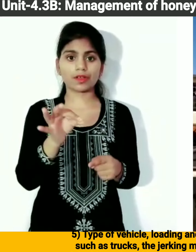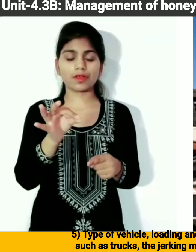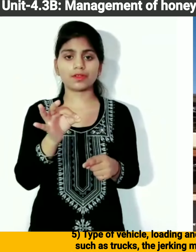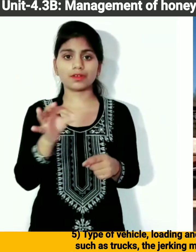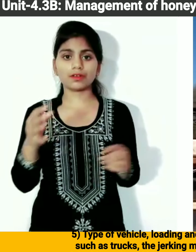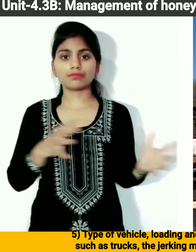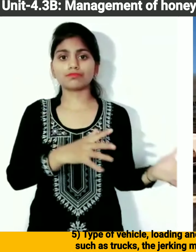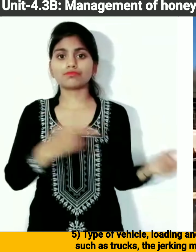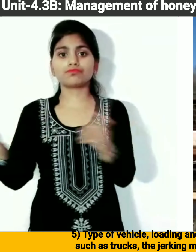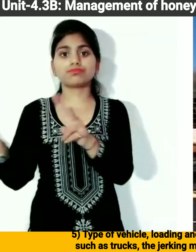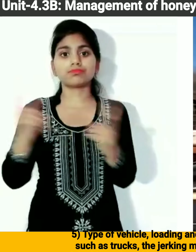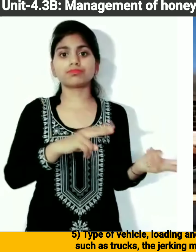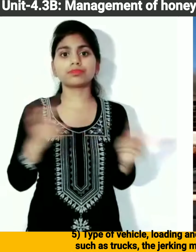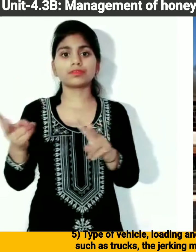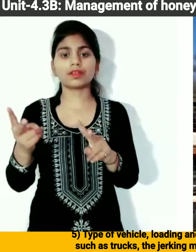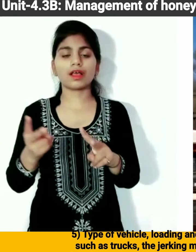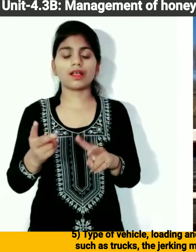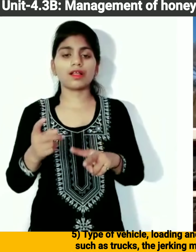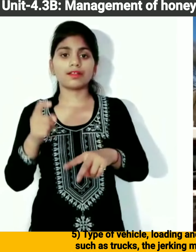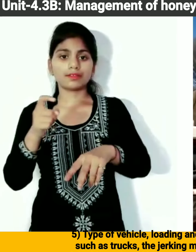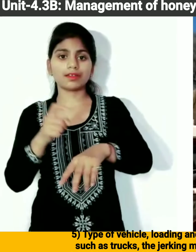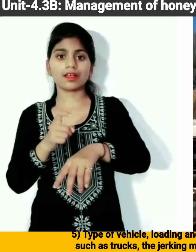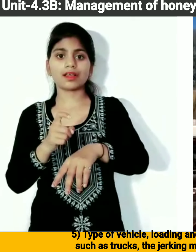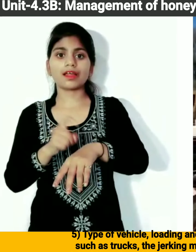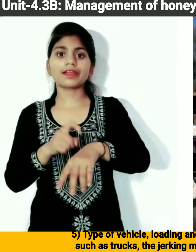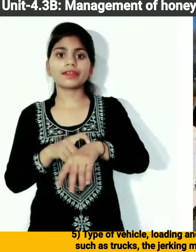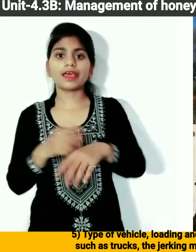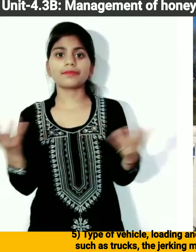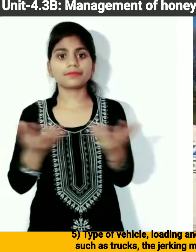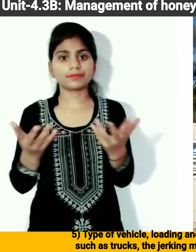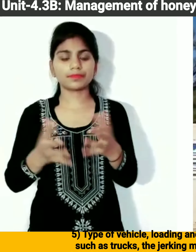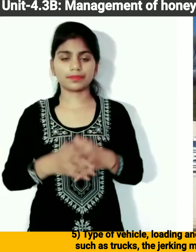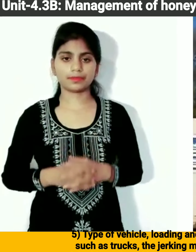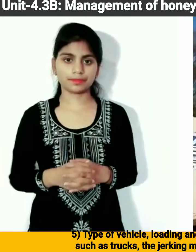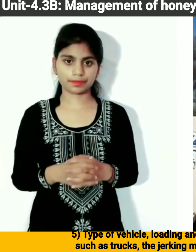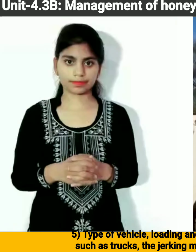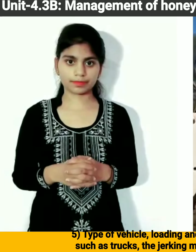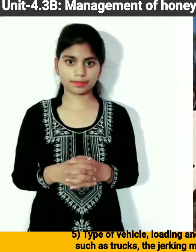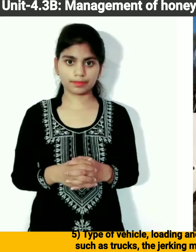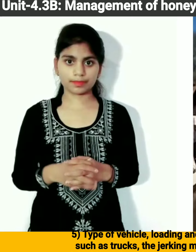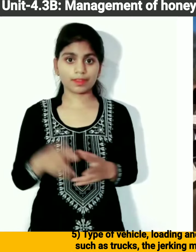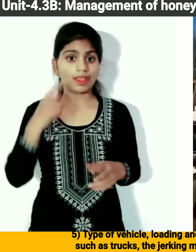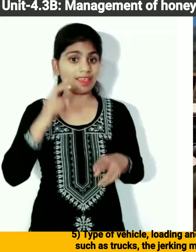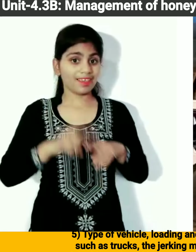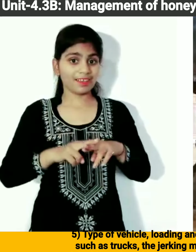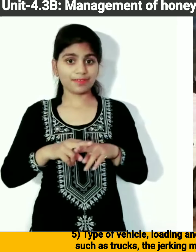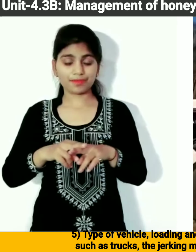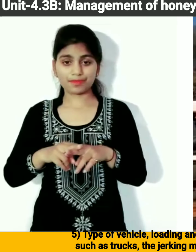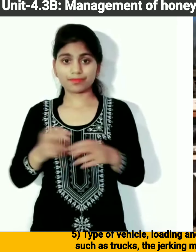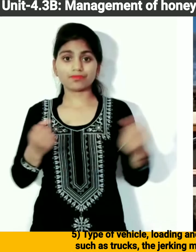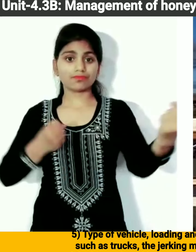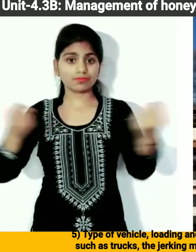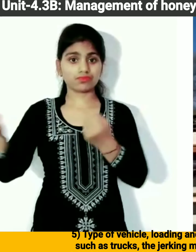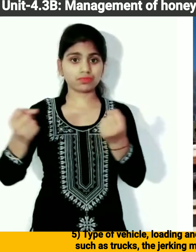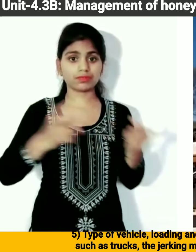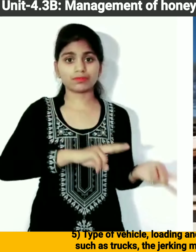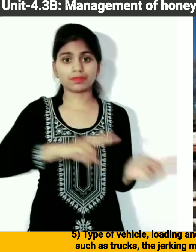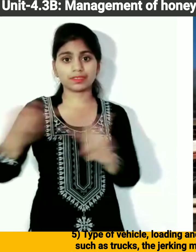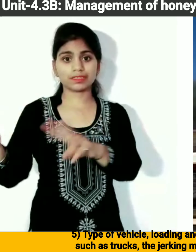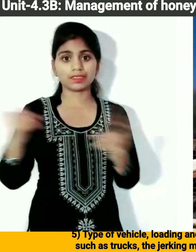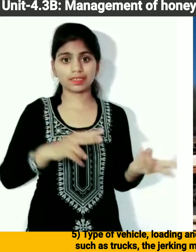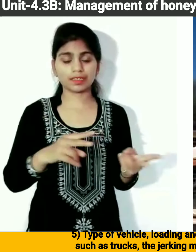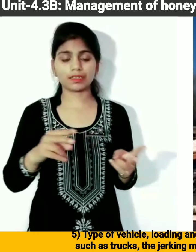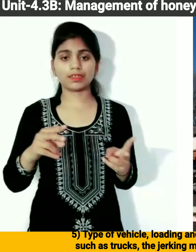colonies. While migrating the colonies in vehicles such as trucks, the jerking